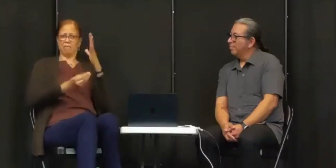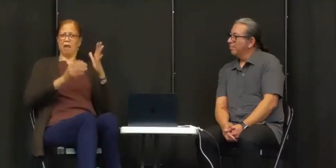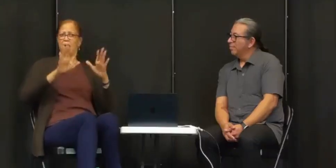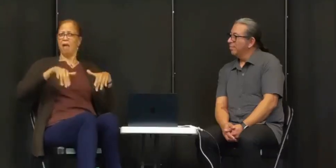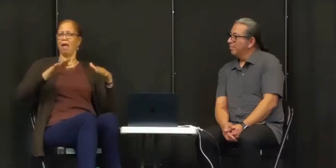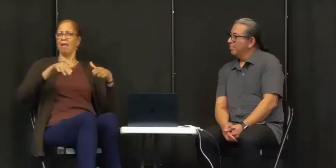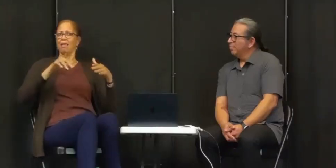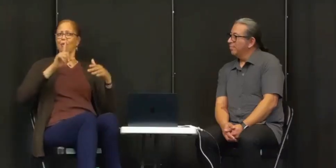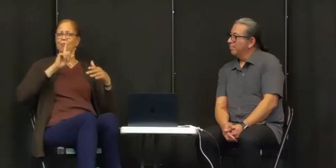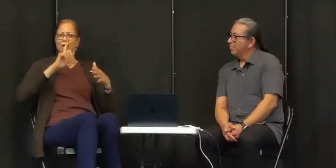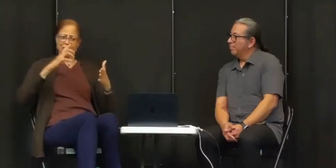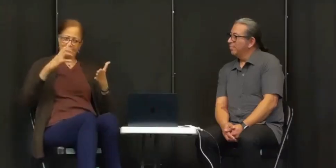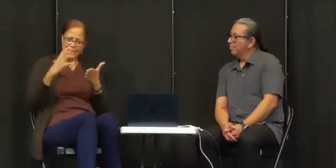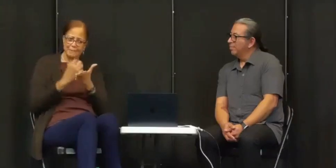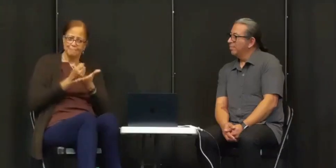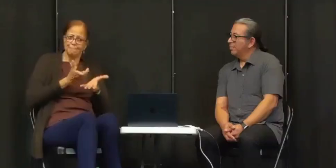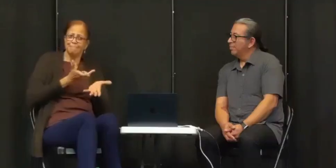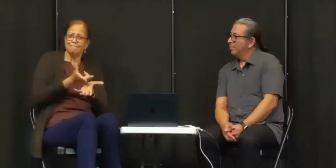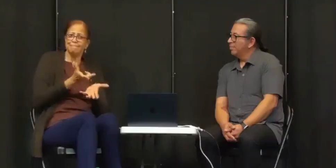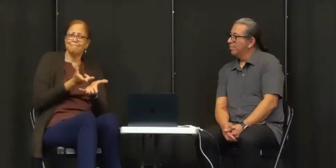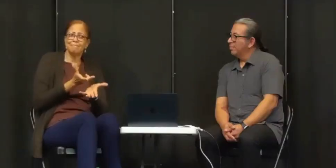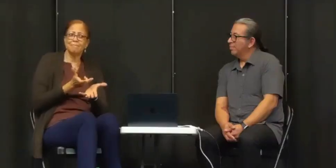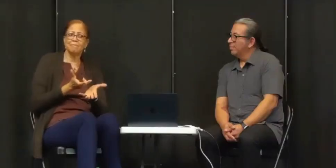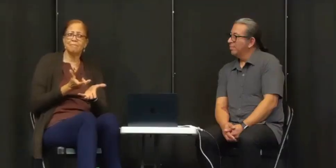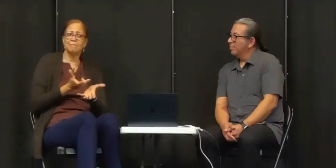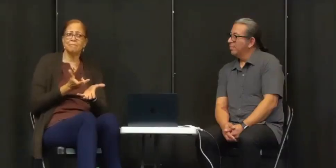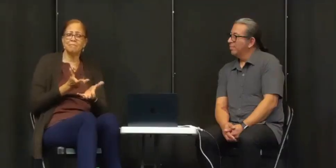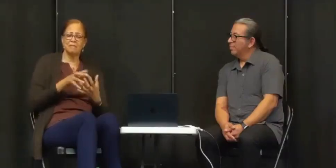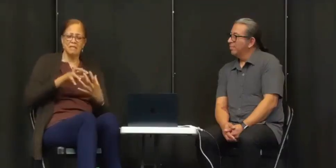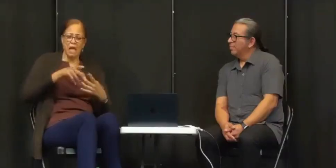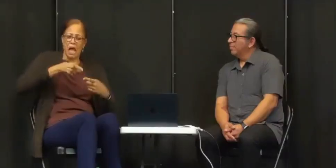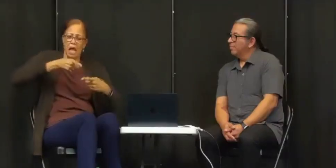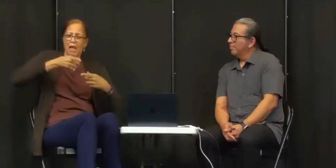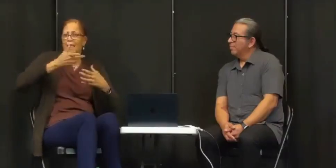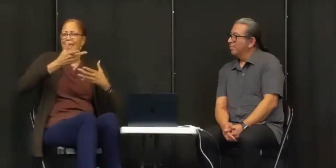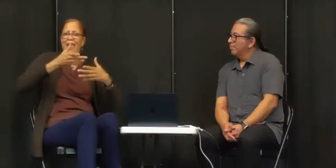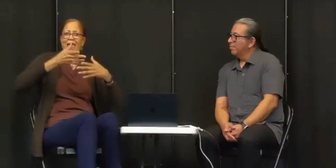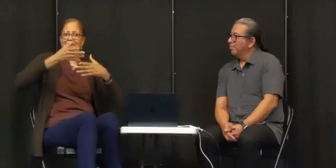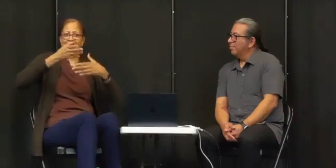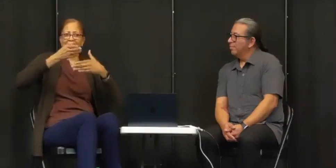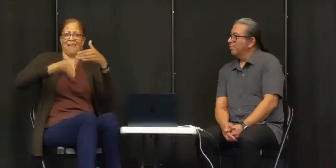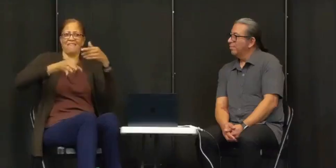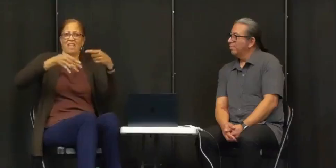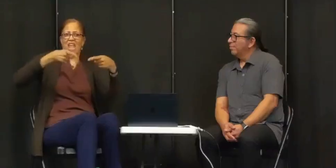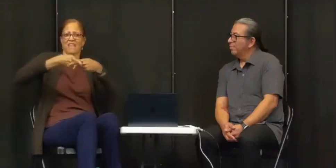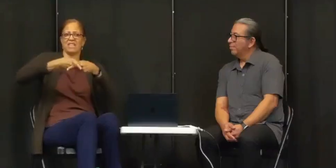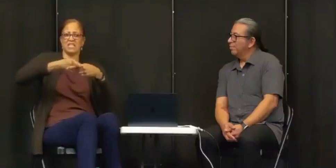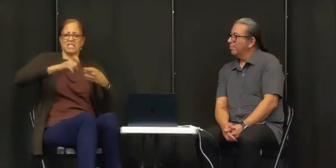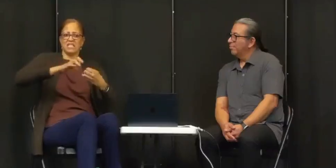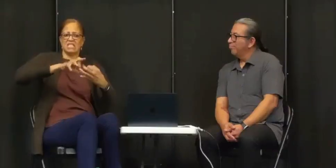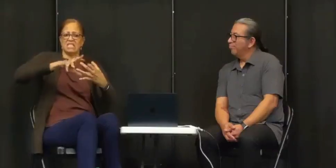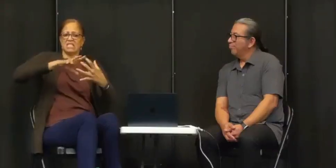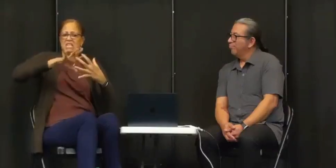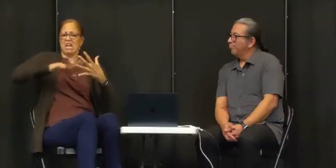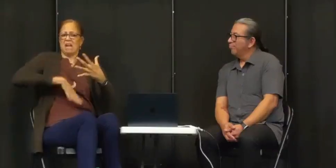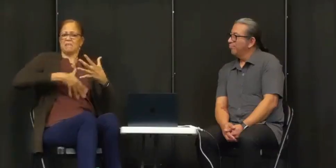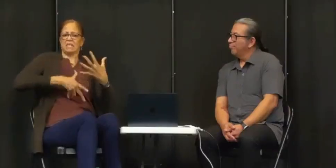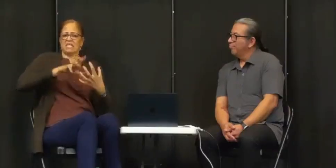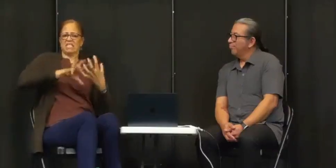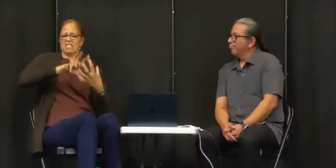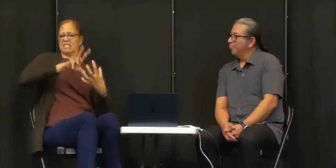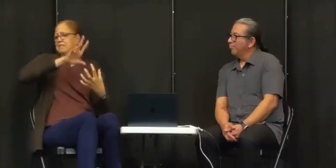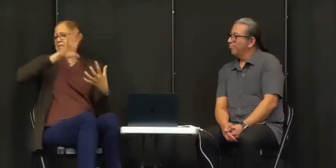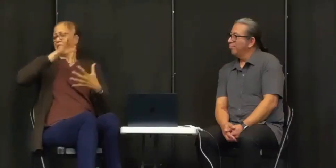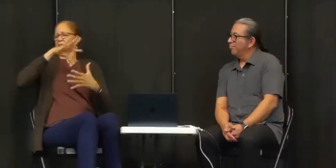We saw that film with the mother and son. They had a contentious last meeting, and it ended